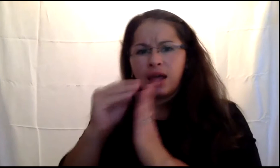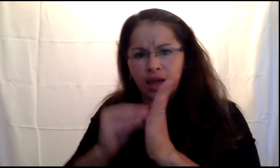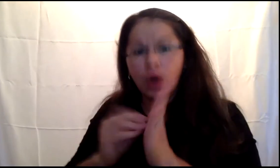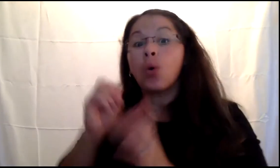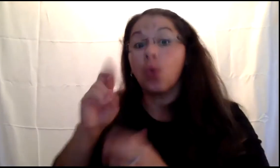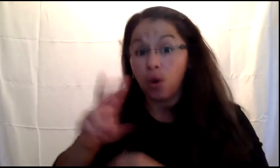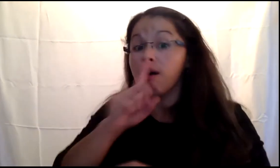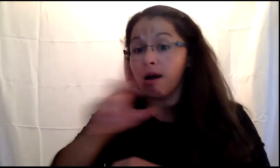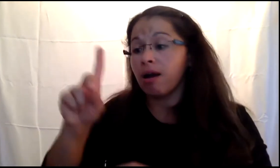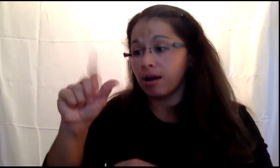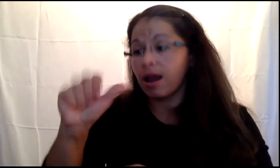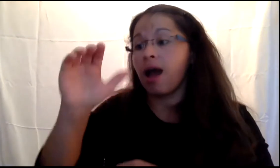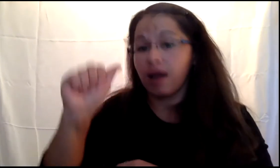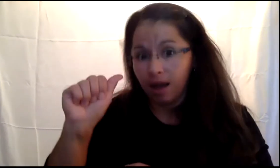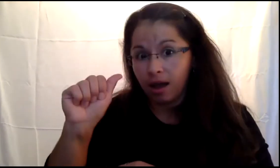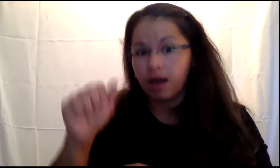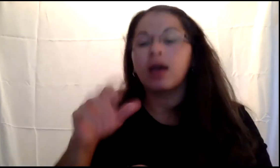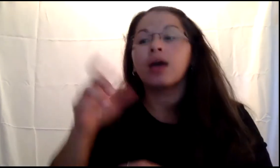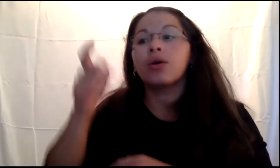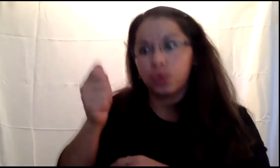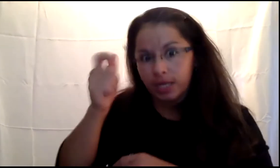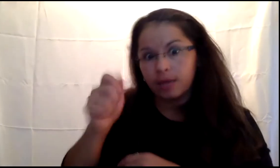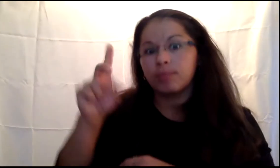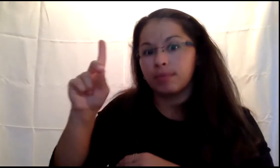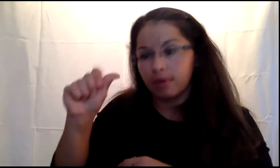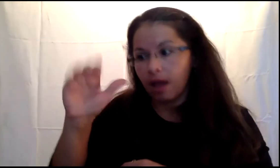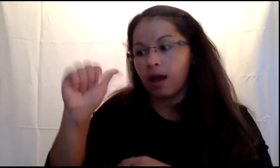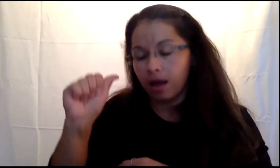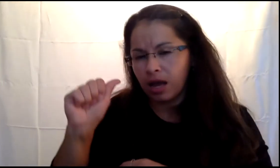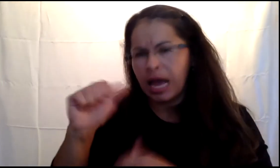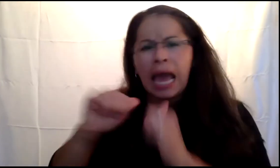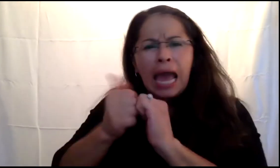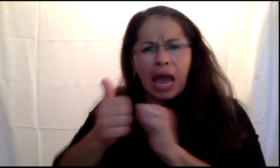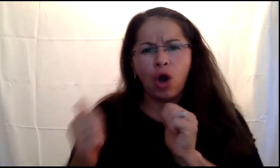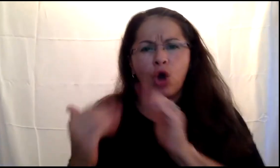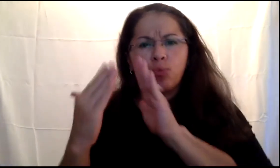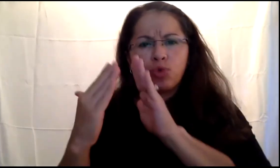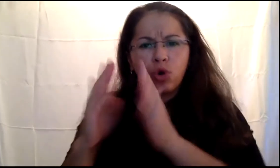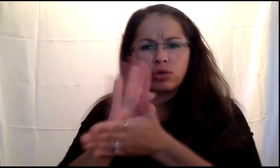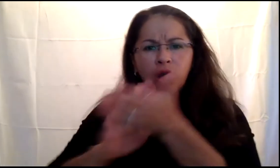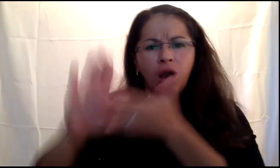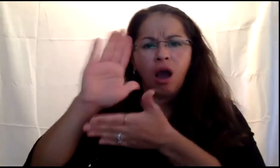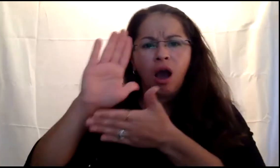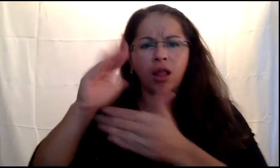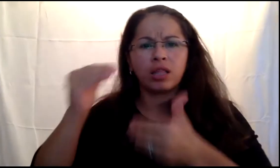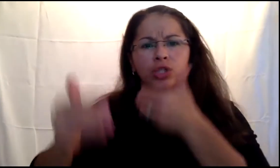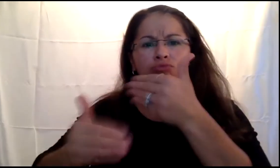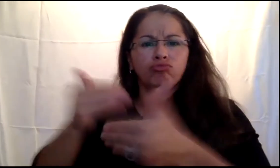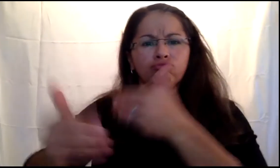of DACA should approach the college search process. So if y'all would speak a little bit to whether or not maybe